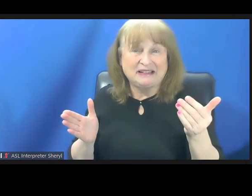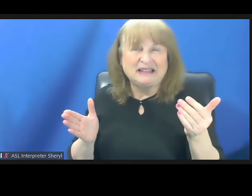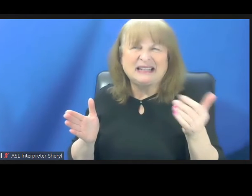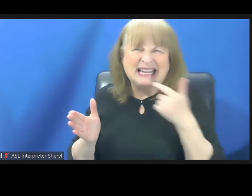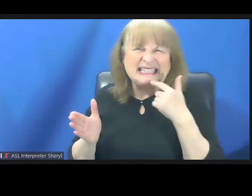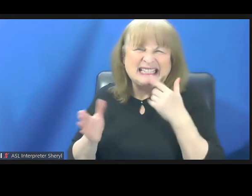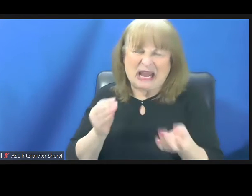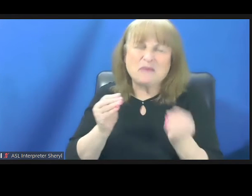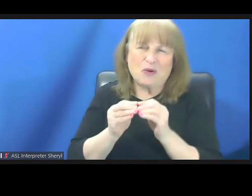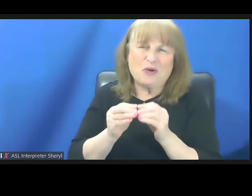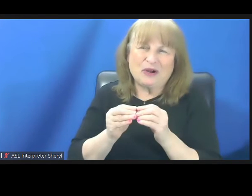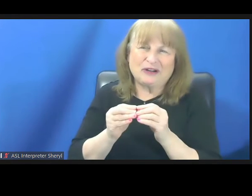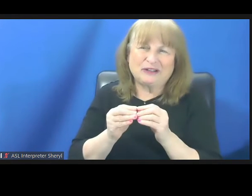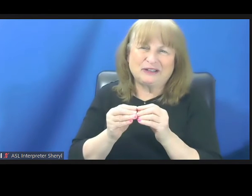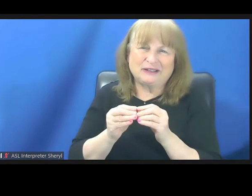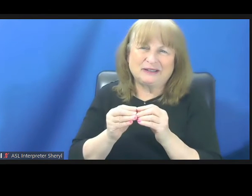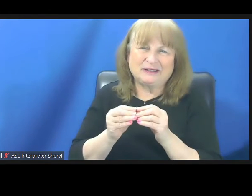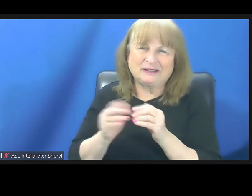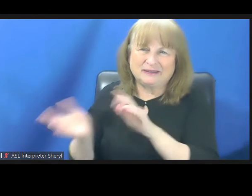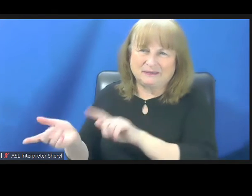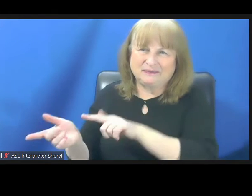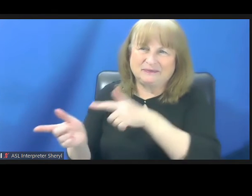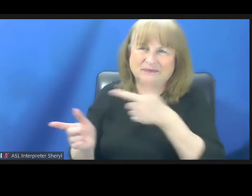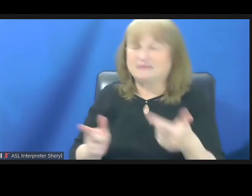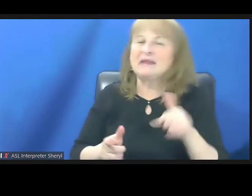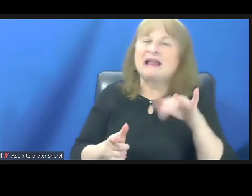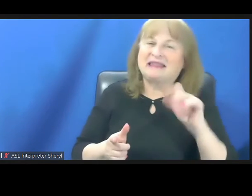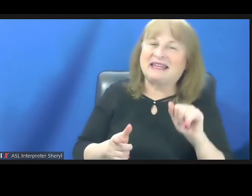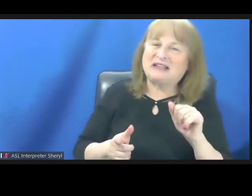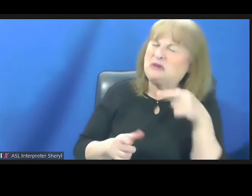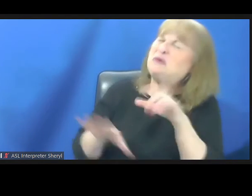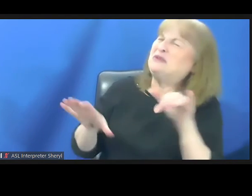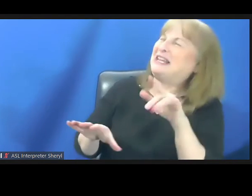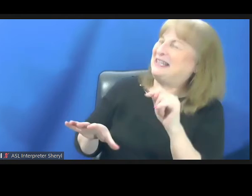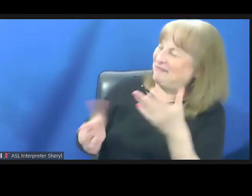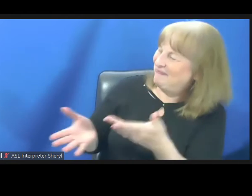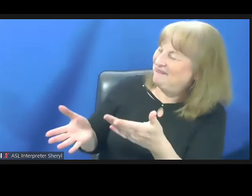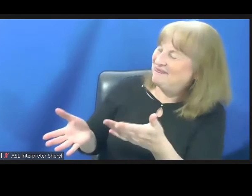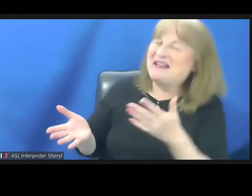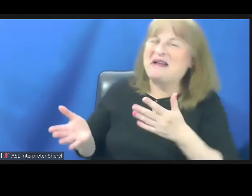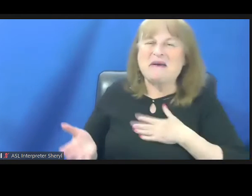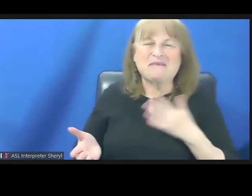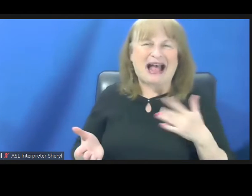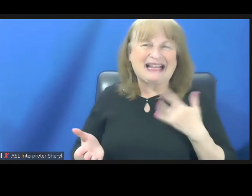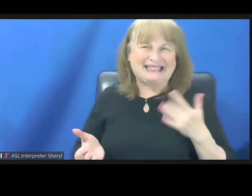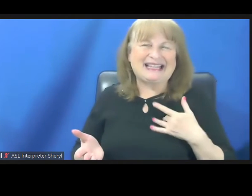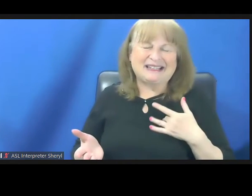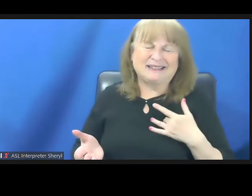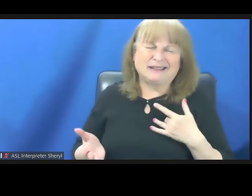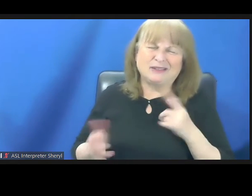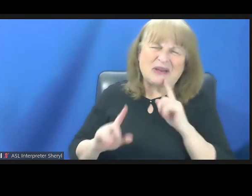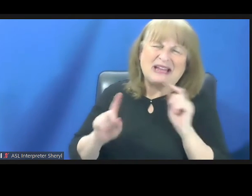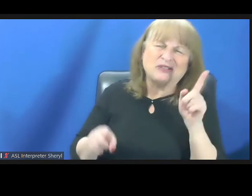Now, Lina has more to say on this. No, I think you've done it, actually. See, my sense to answer your